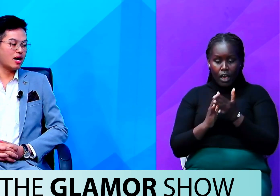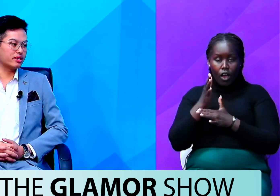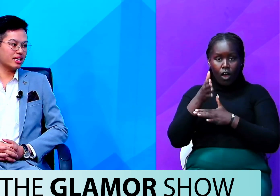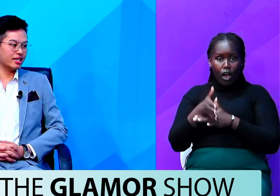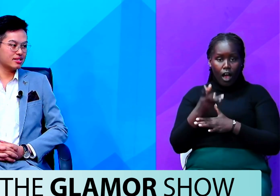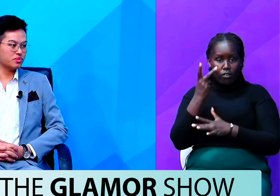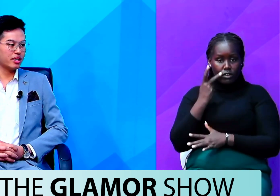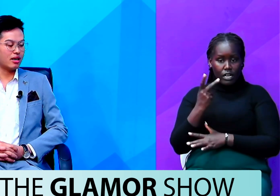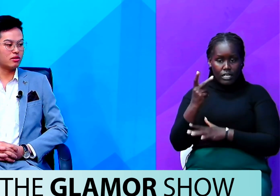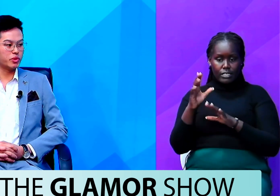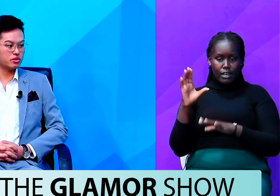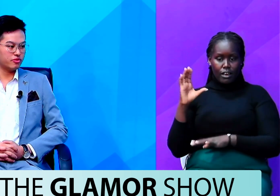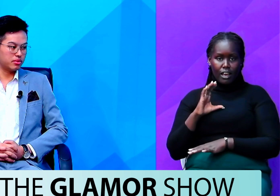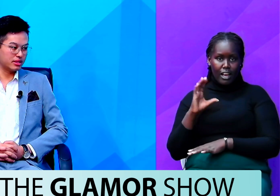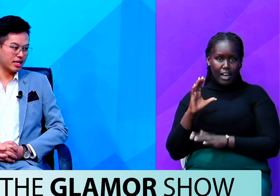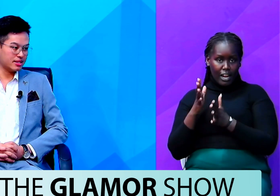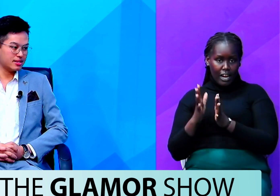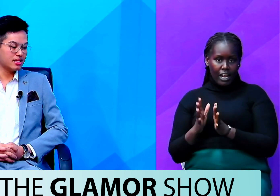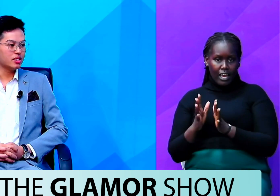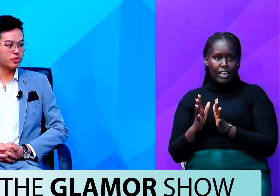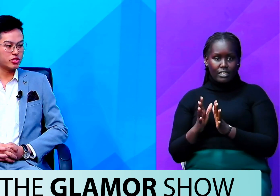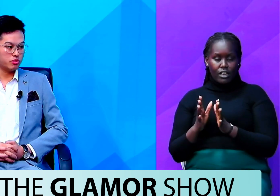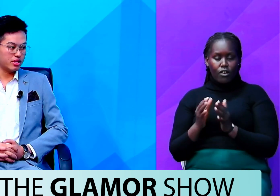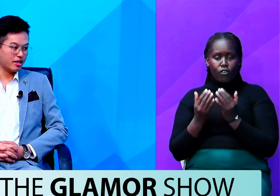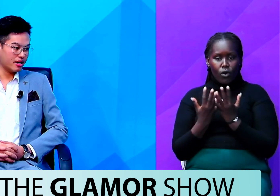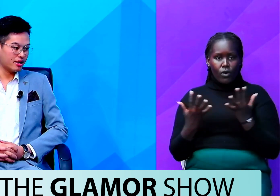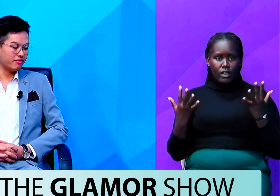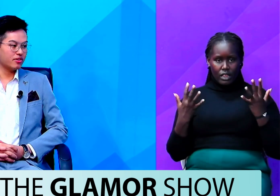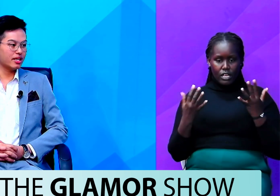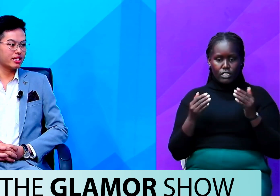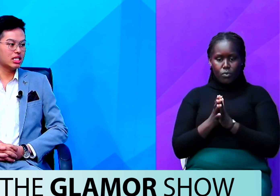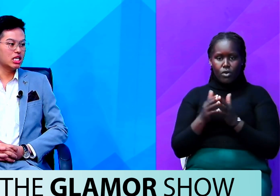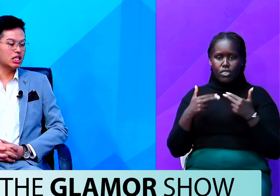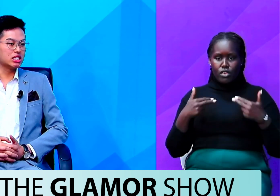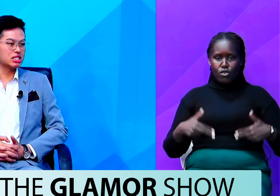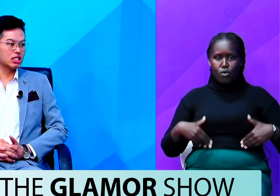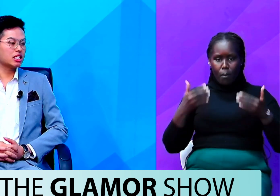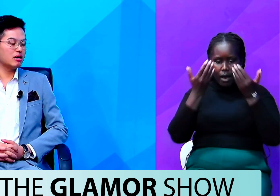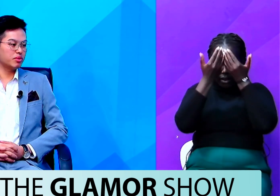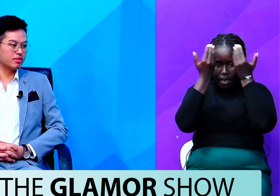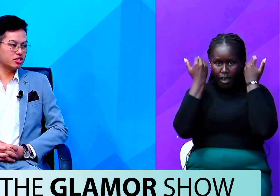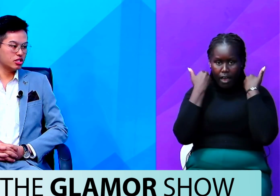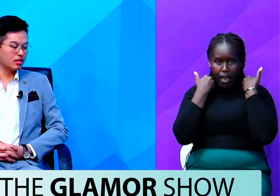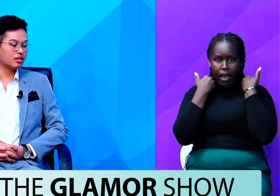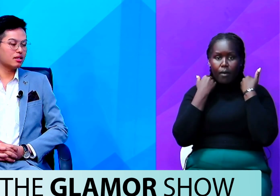seeing our clients wear our beautiful products with human hair, I feel like it's a